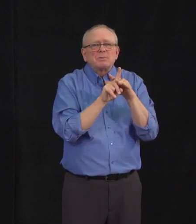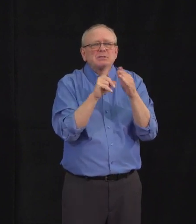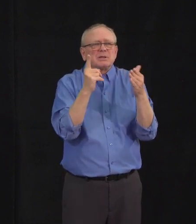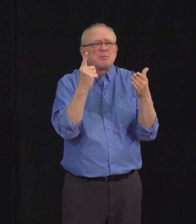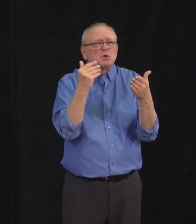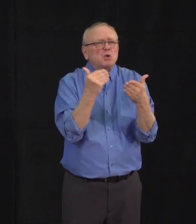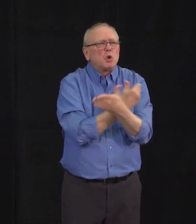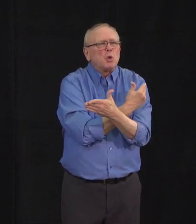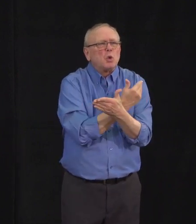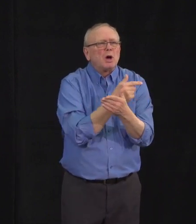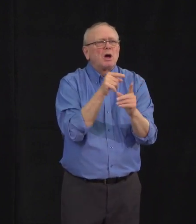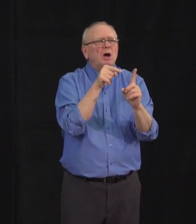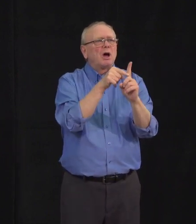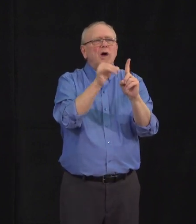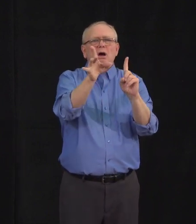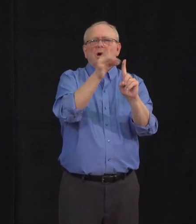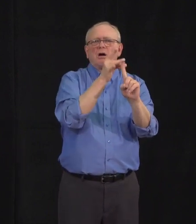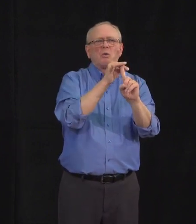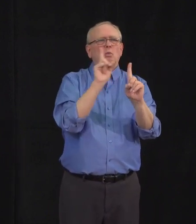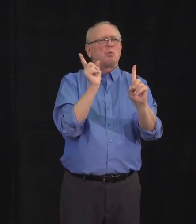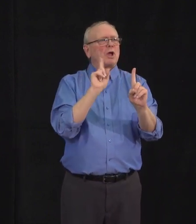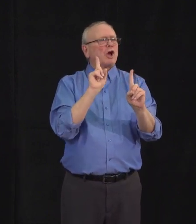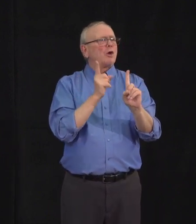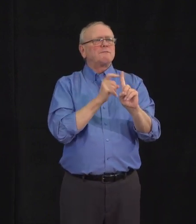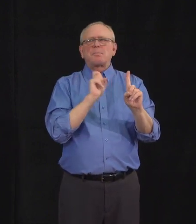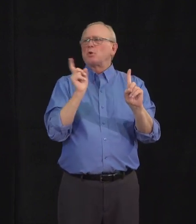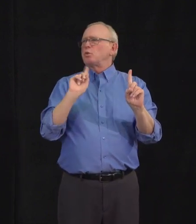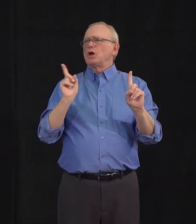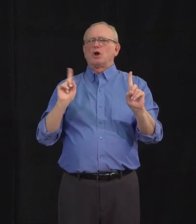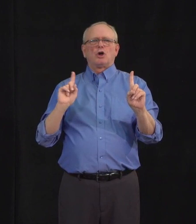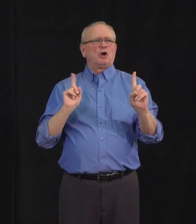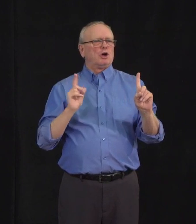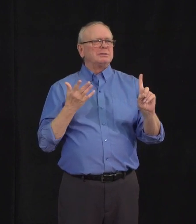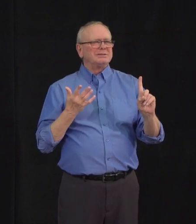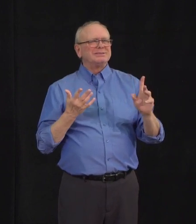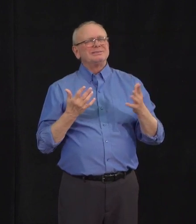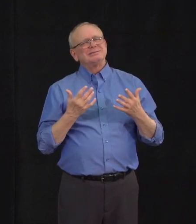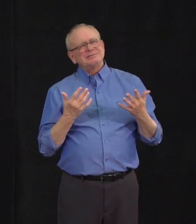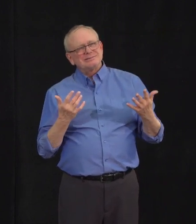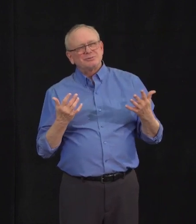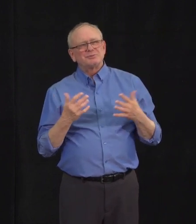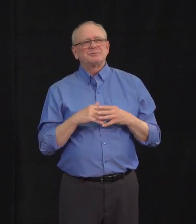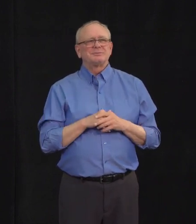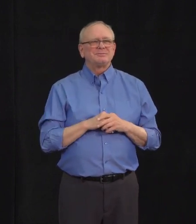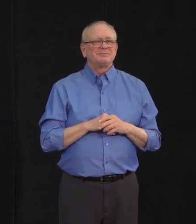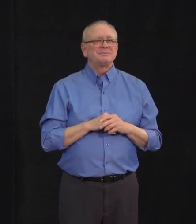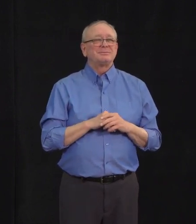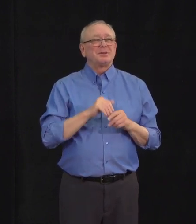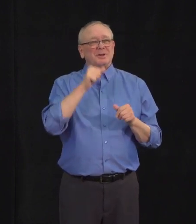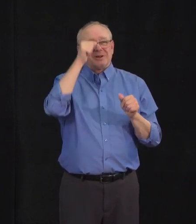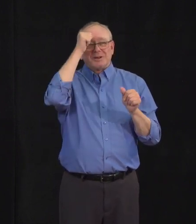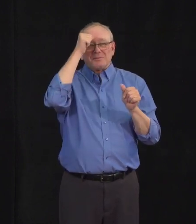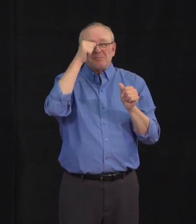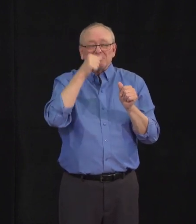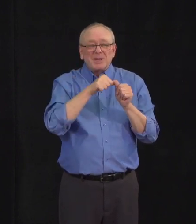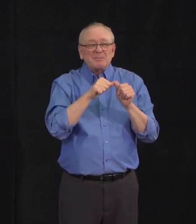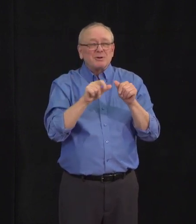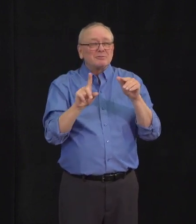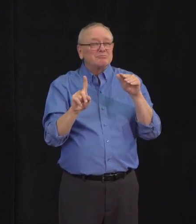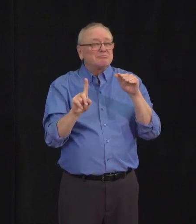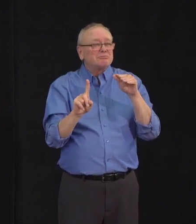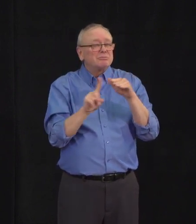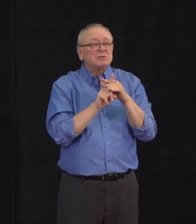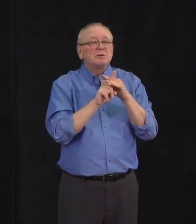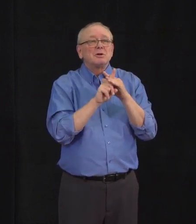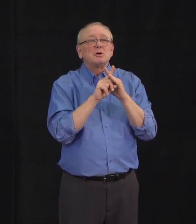those cases were exposed. And exposure in any setting can result in a new case up to 2 weeks after that exposure